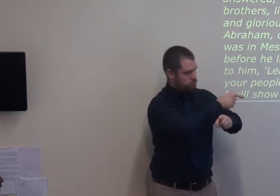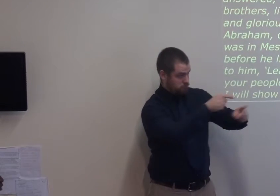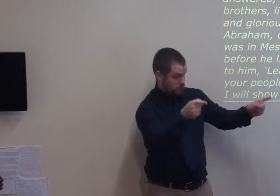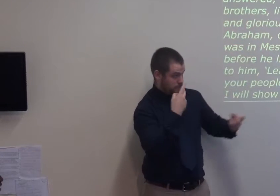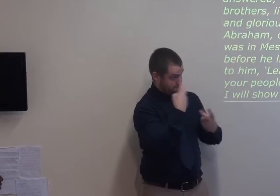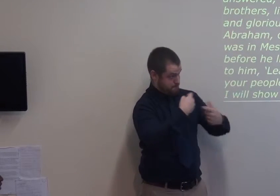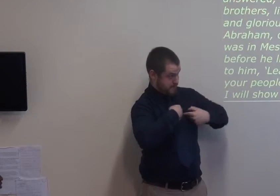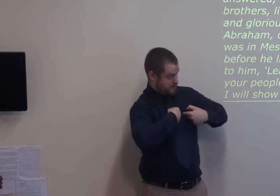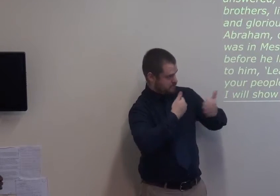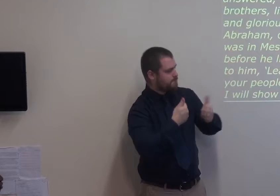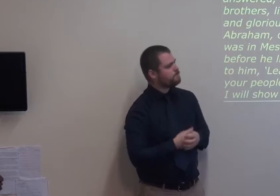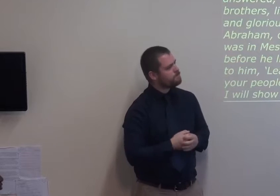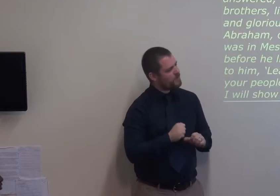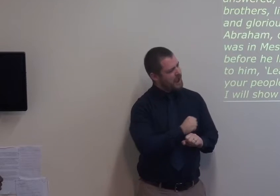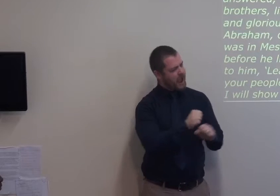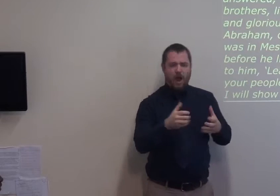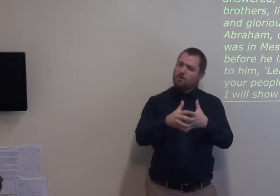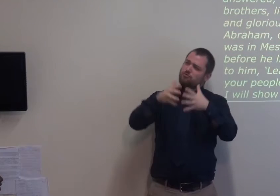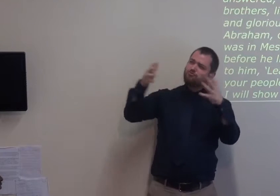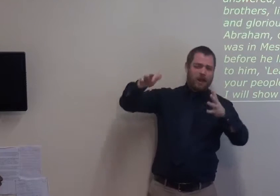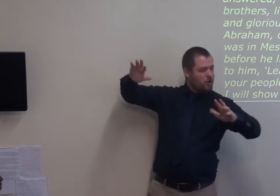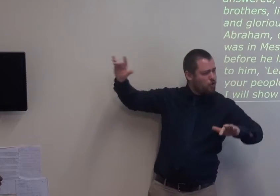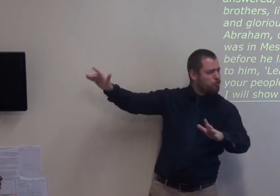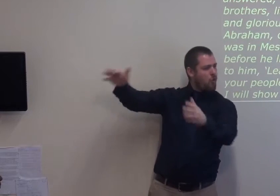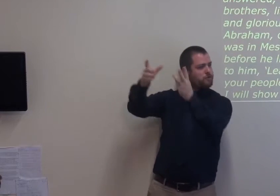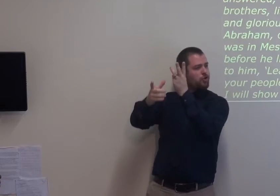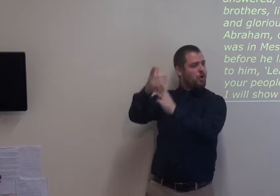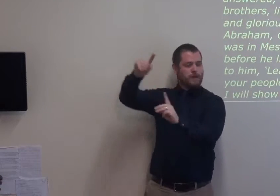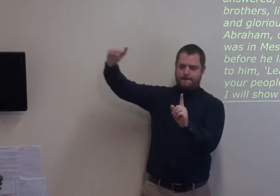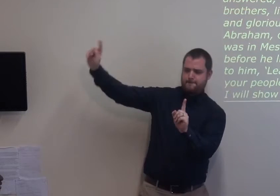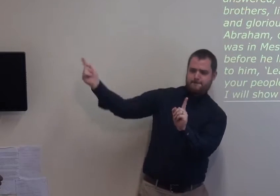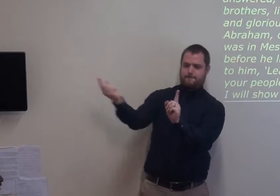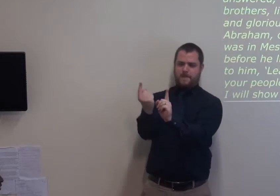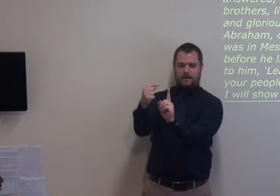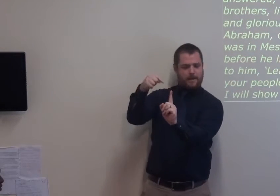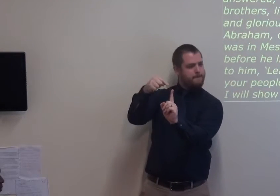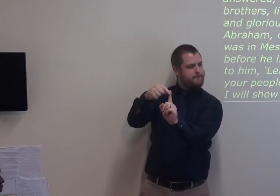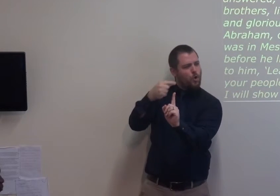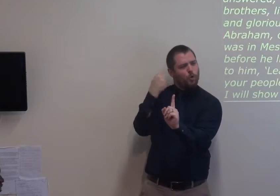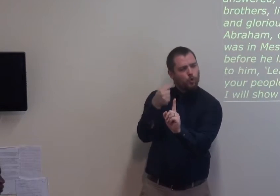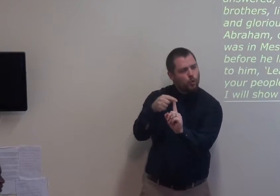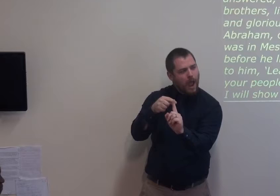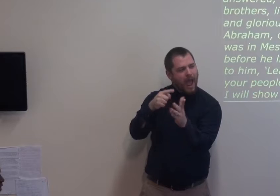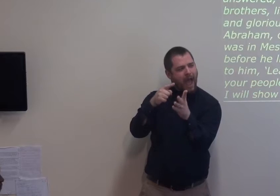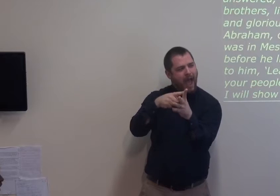How great and glorious God appeared to Abraham, our ancestor, when he was in